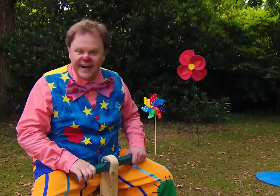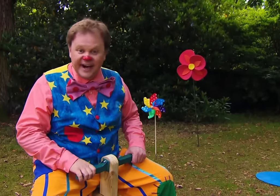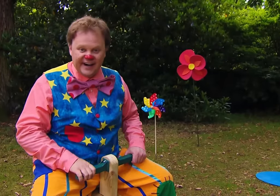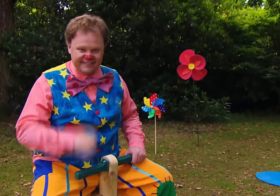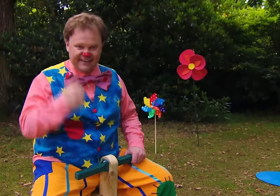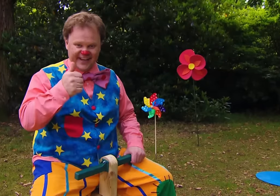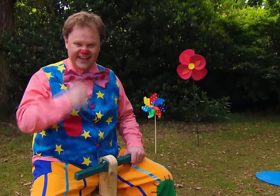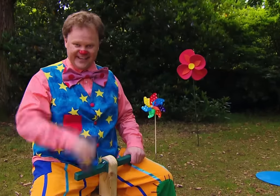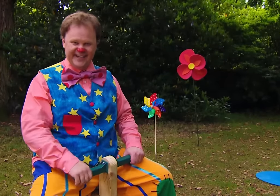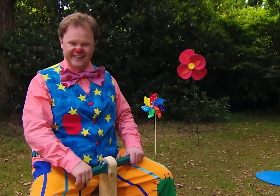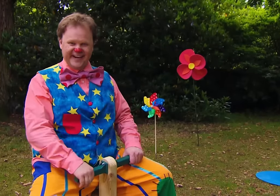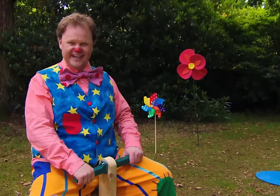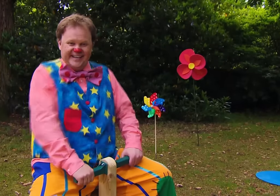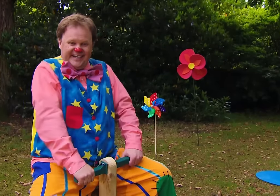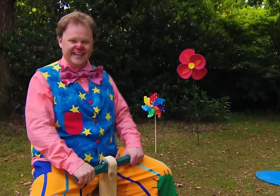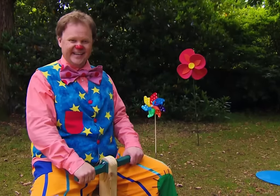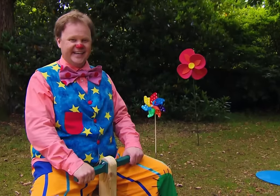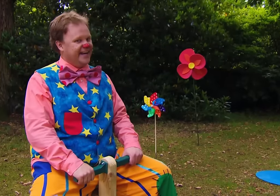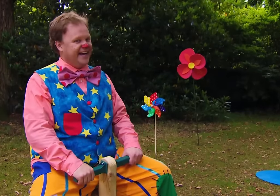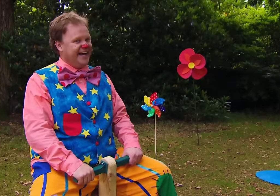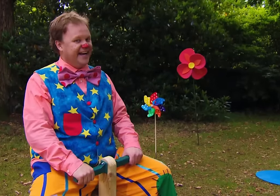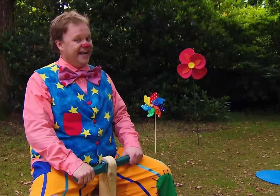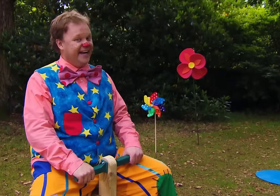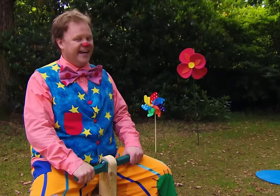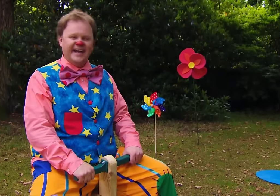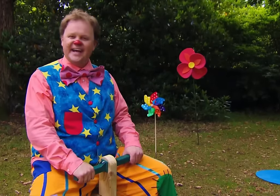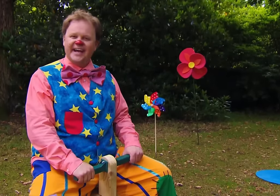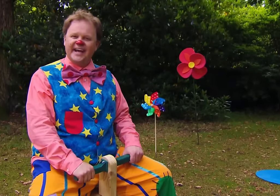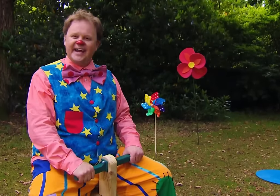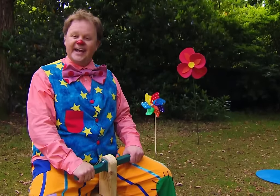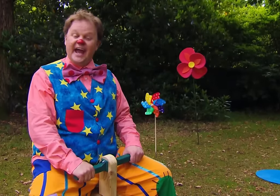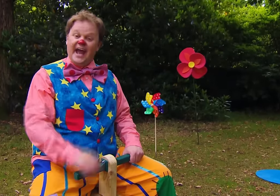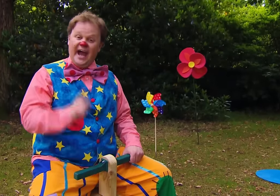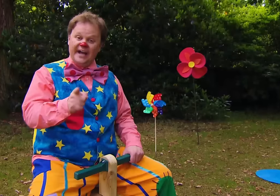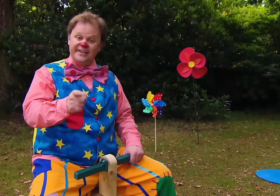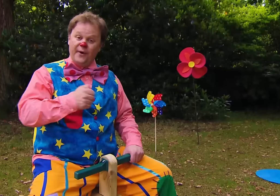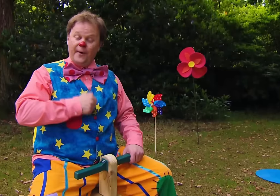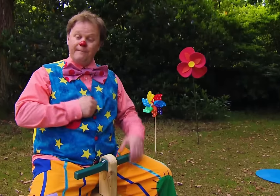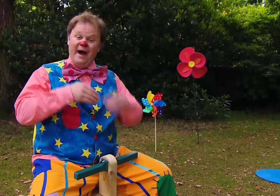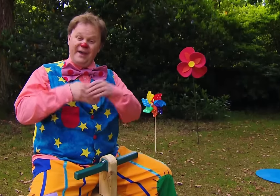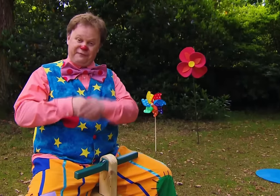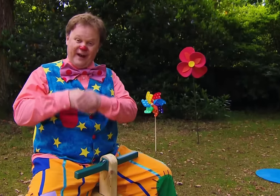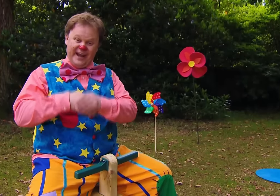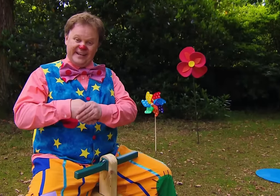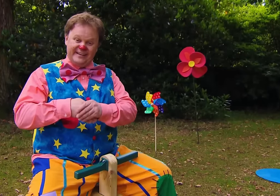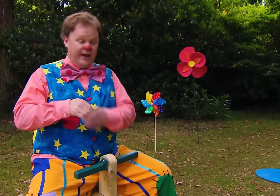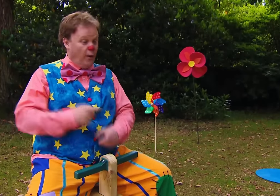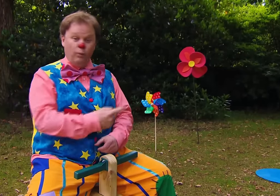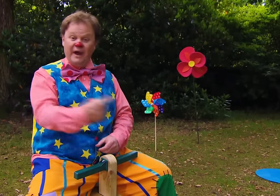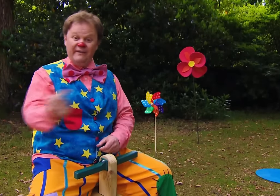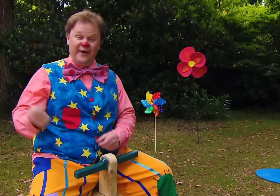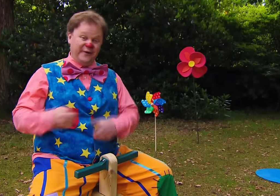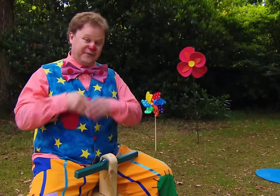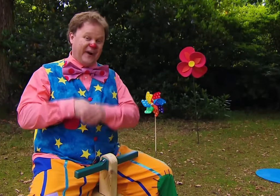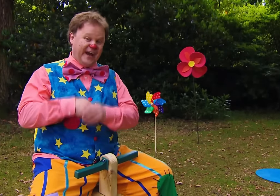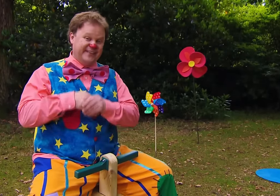Oh, very good. Thank you, Mr. Tumble. You're our friend. And you're my friend. We're all